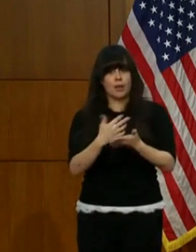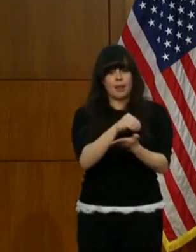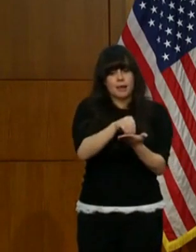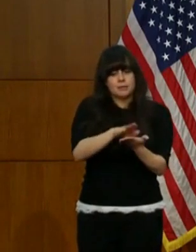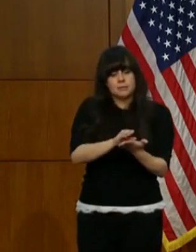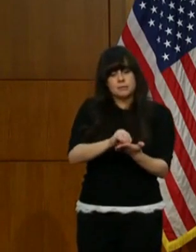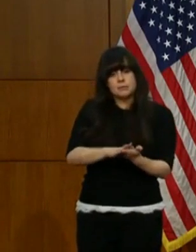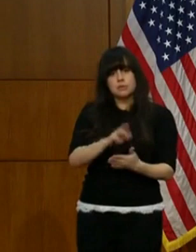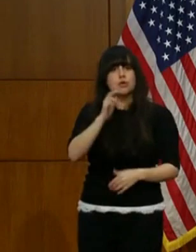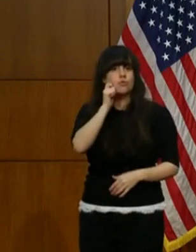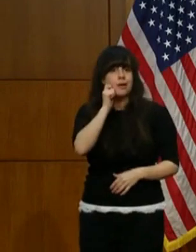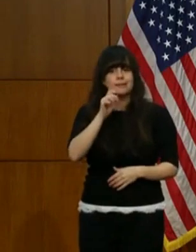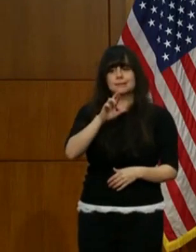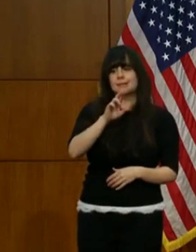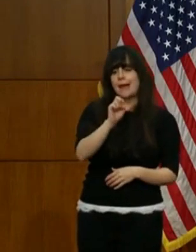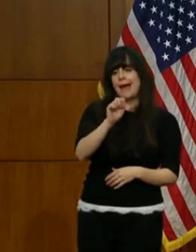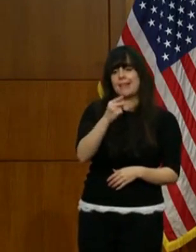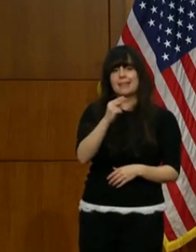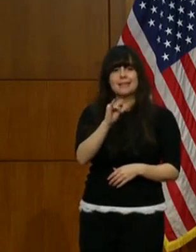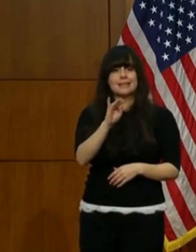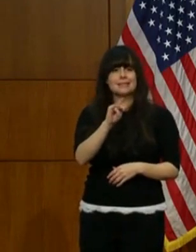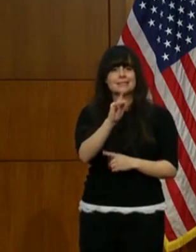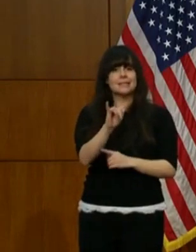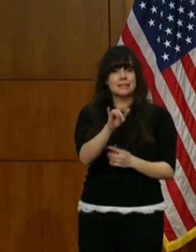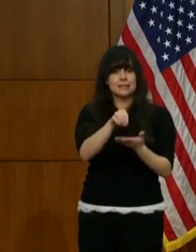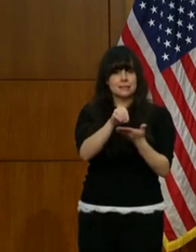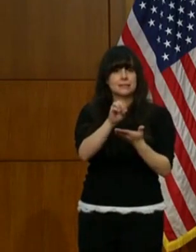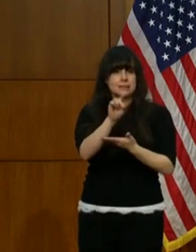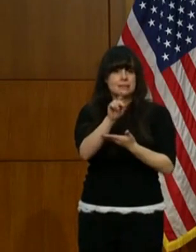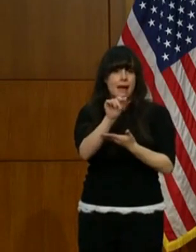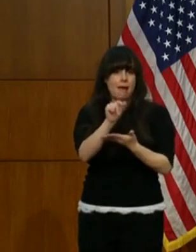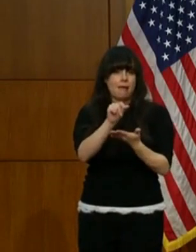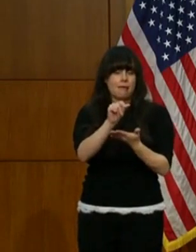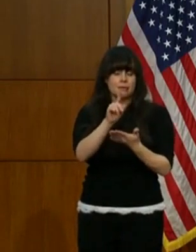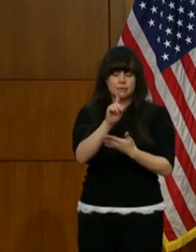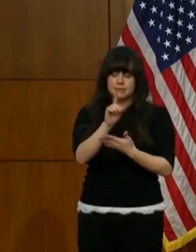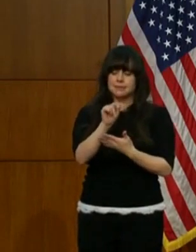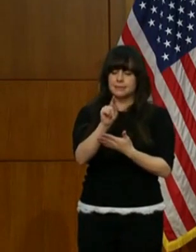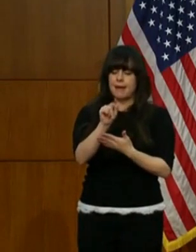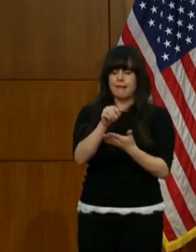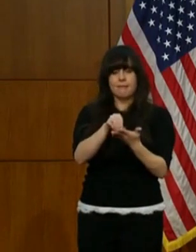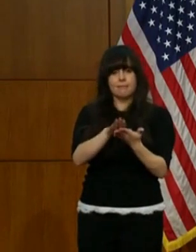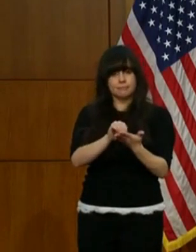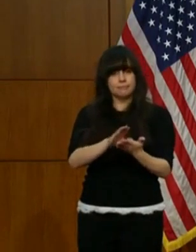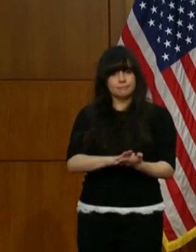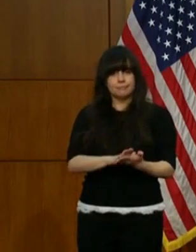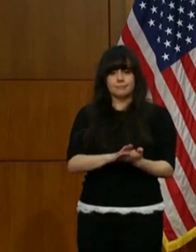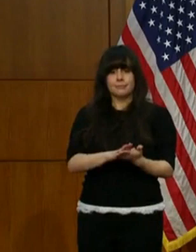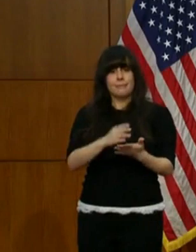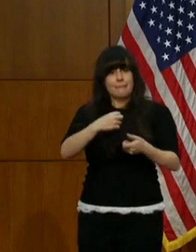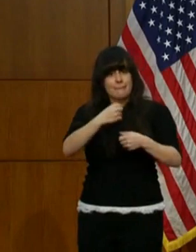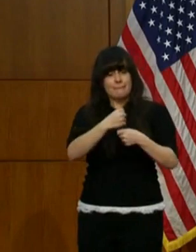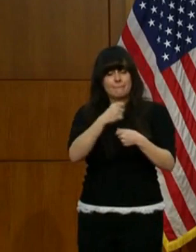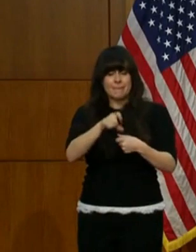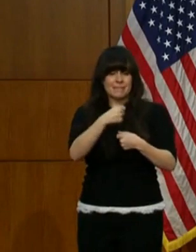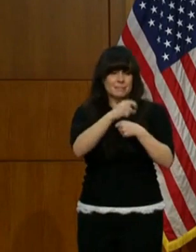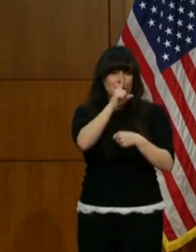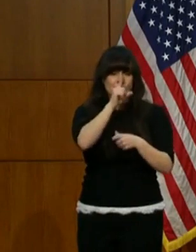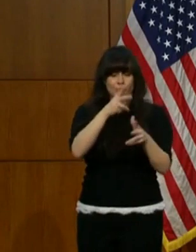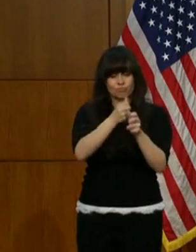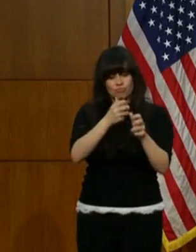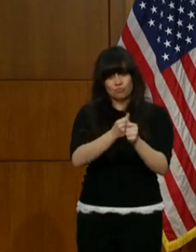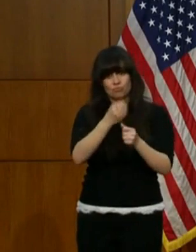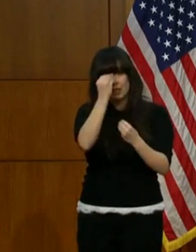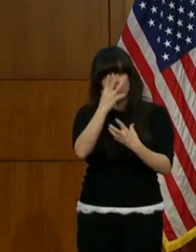an important data gap. Tracking this is a critical step to ensure we're distributing vaccine